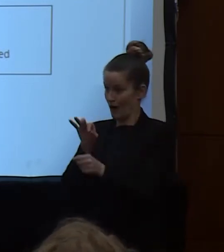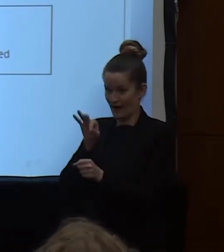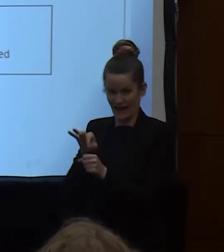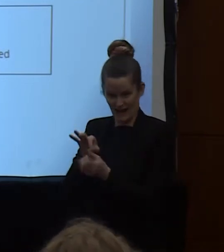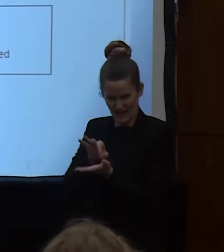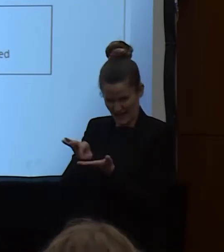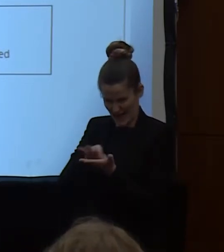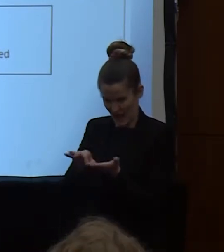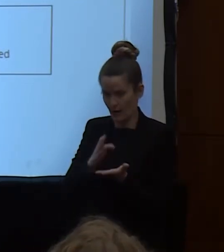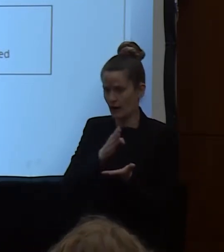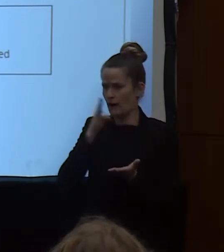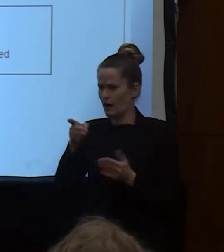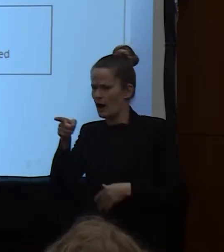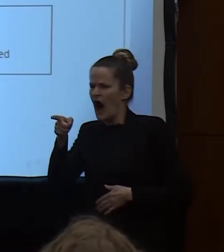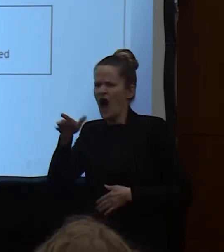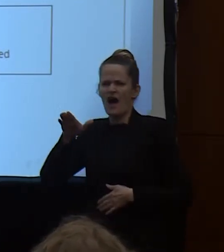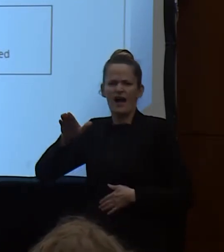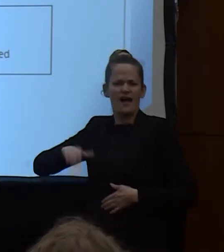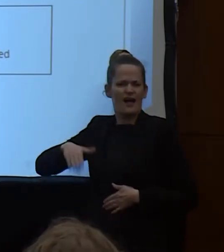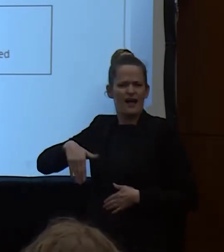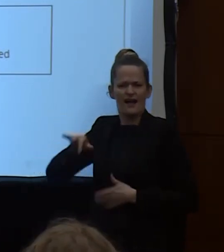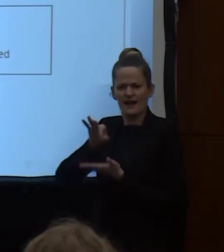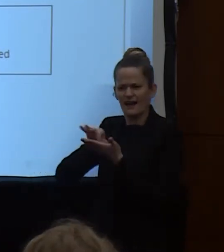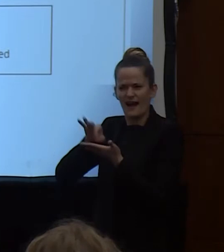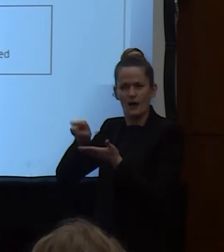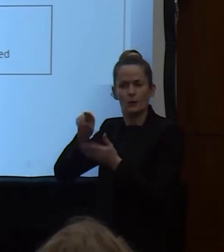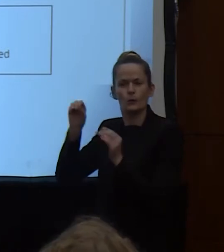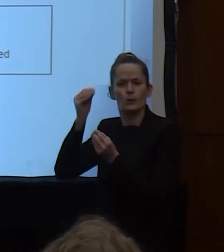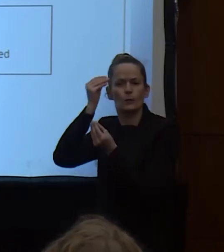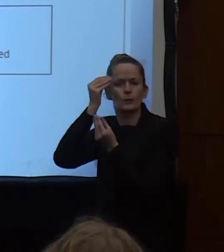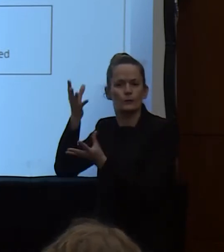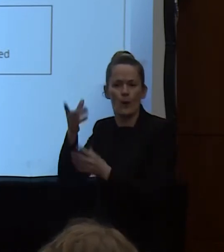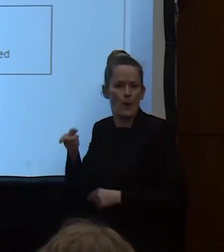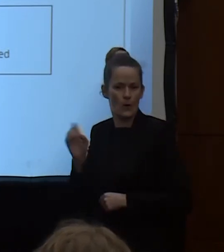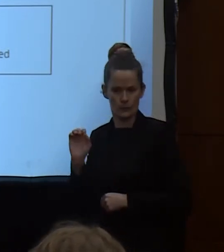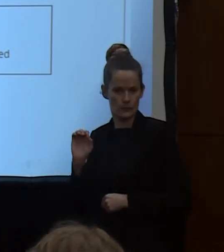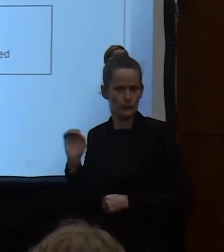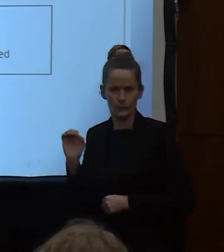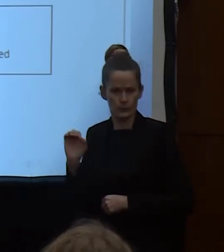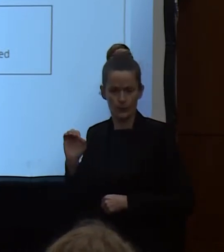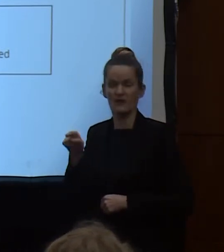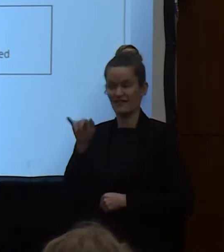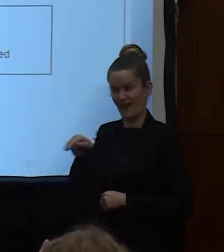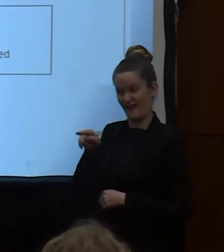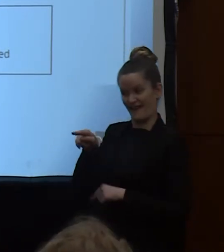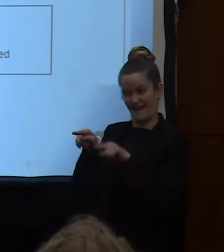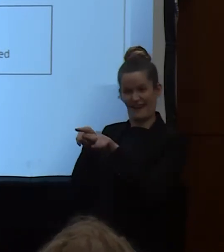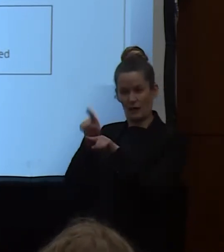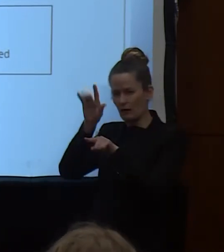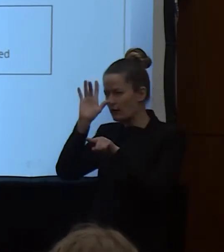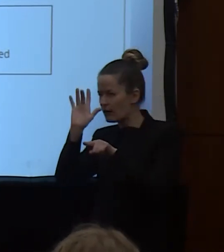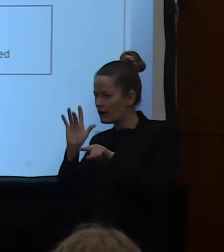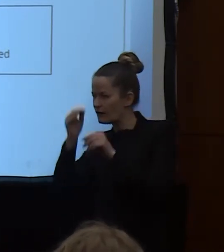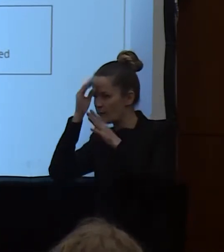had not been reported as the results. So hopefully this will help folks understand